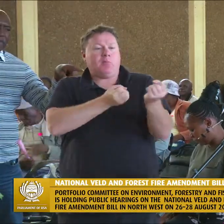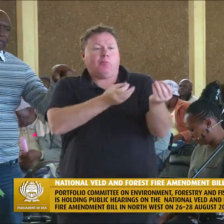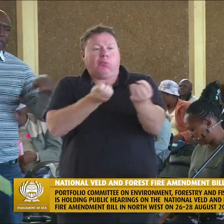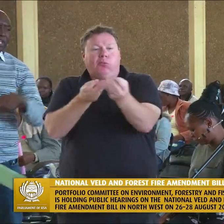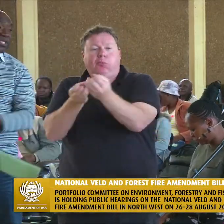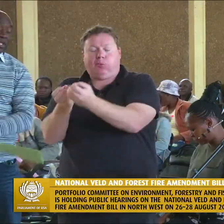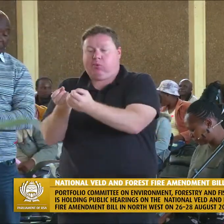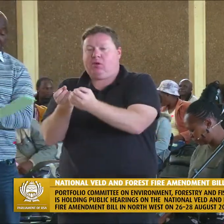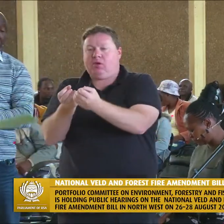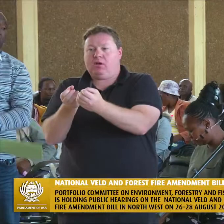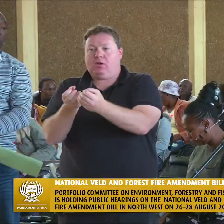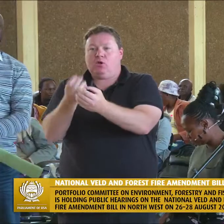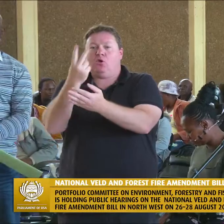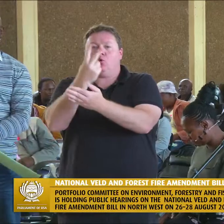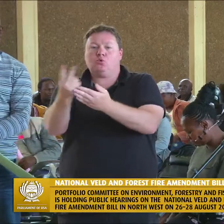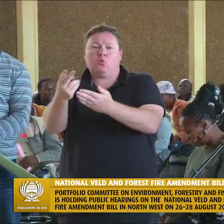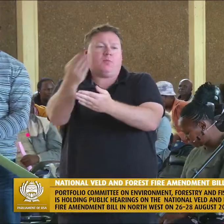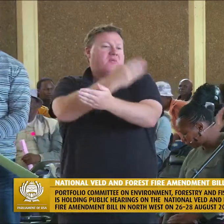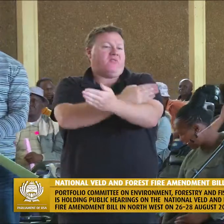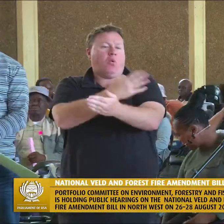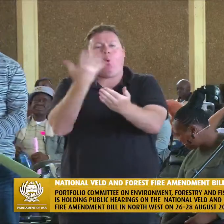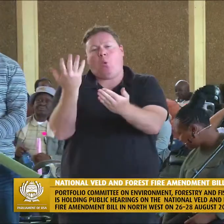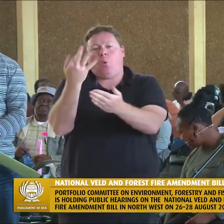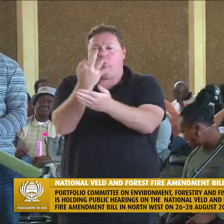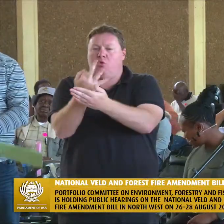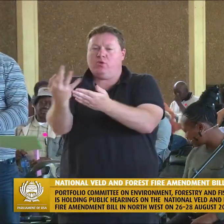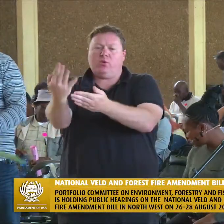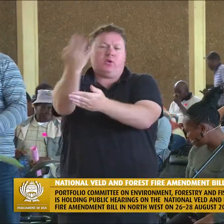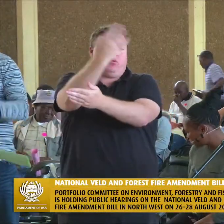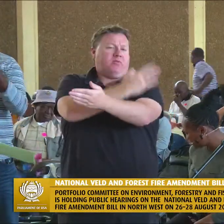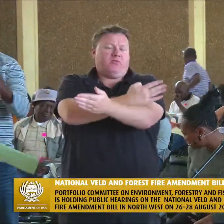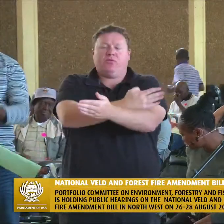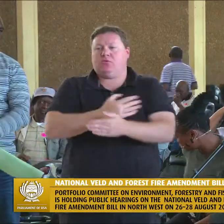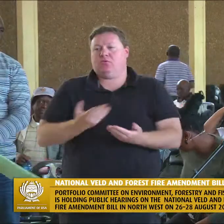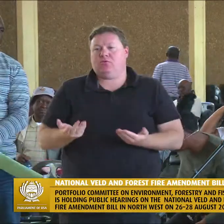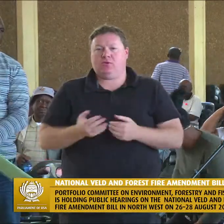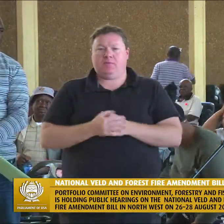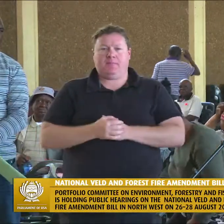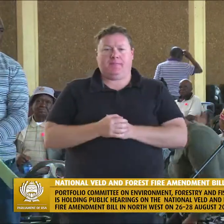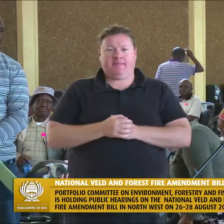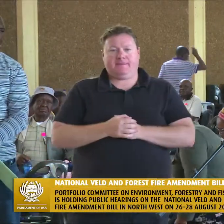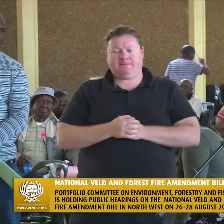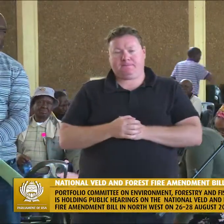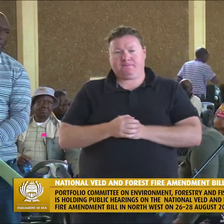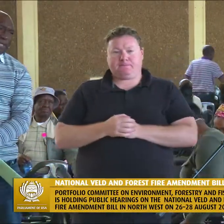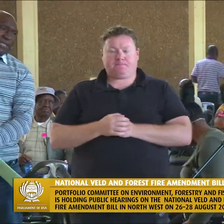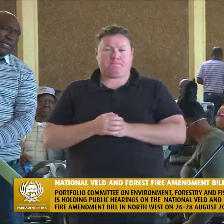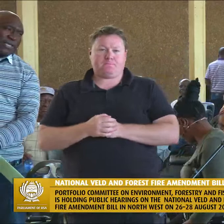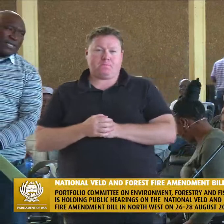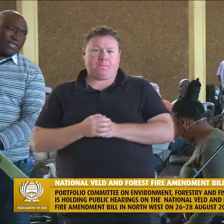received this documents two i mean a week or two before